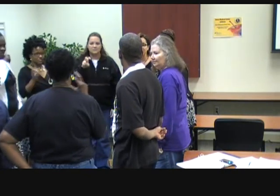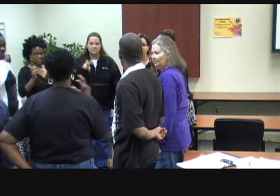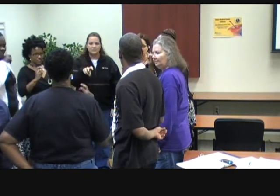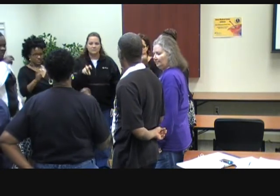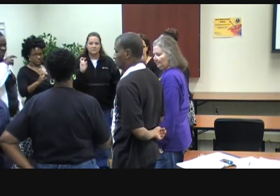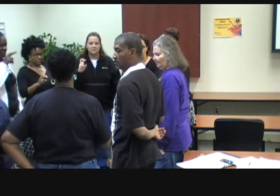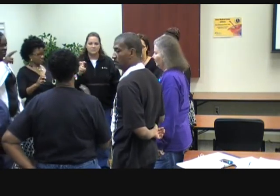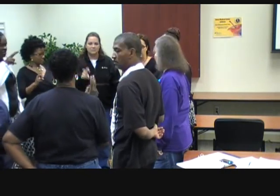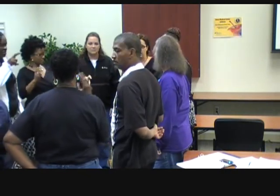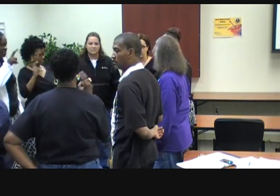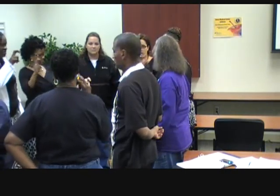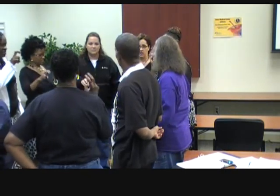Snake.